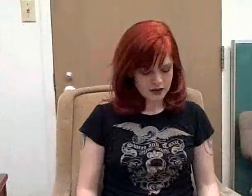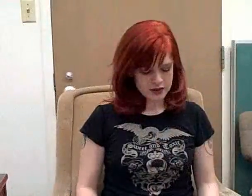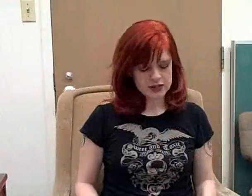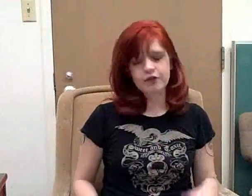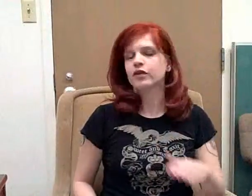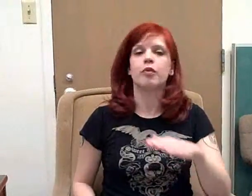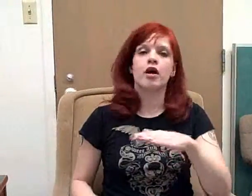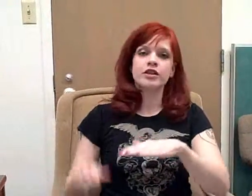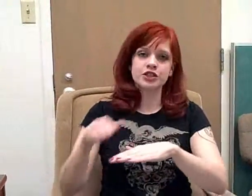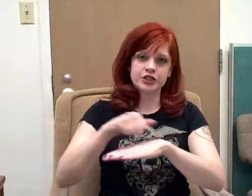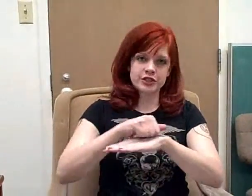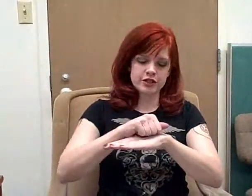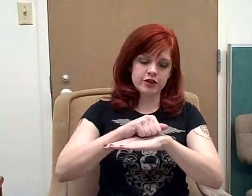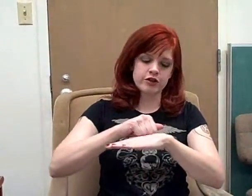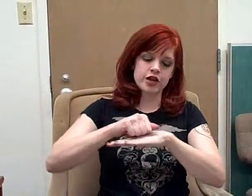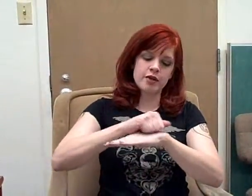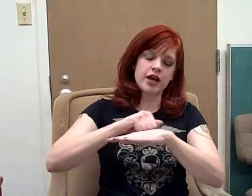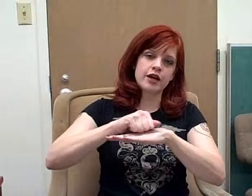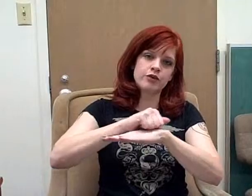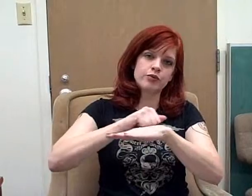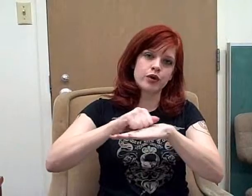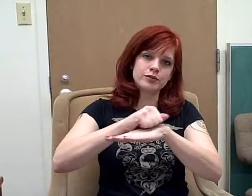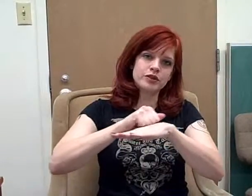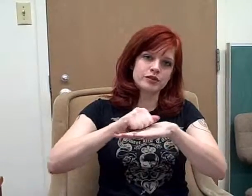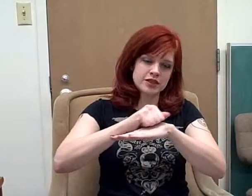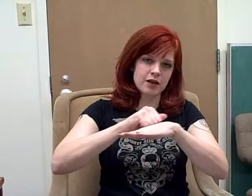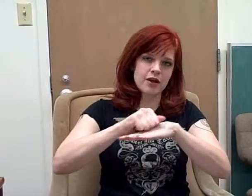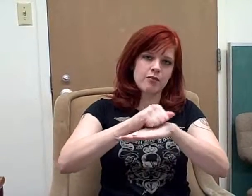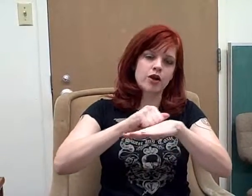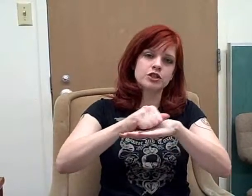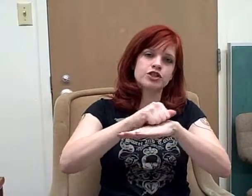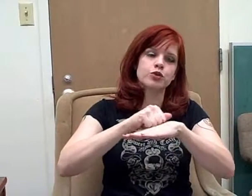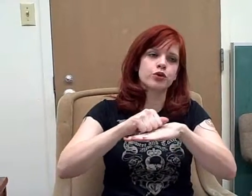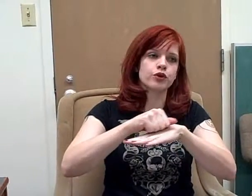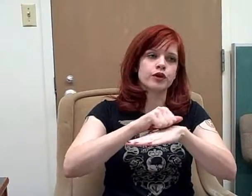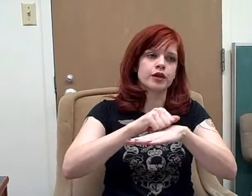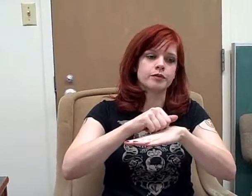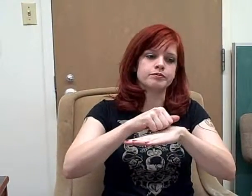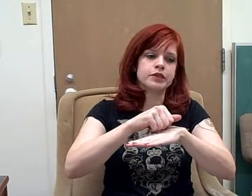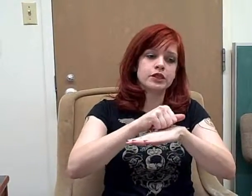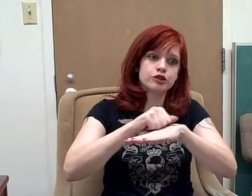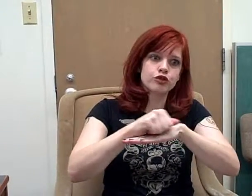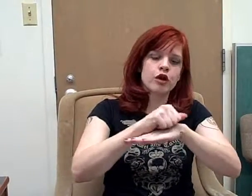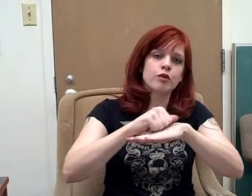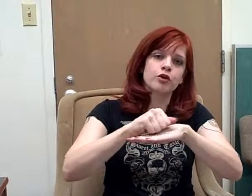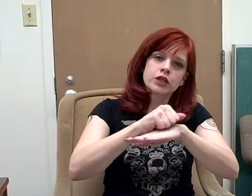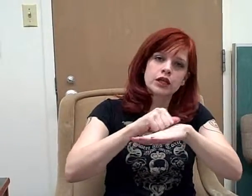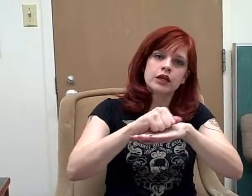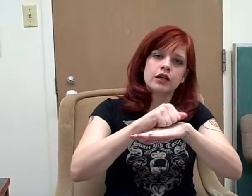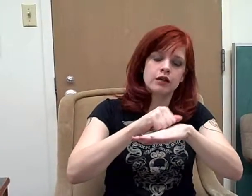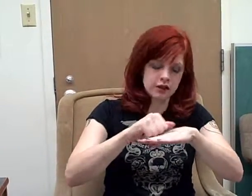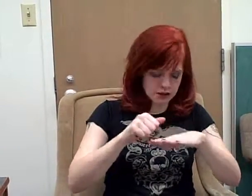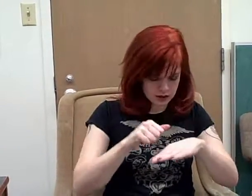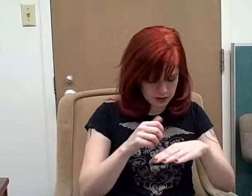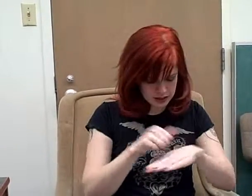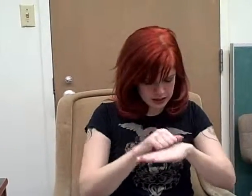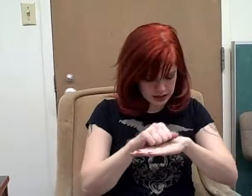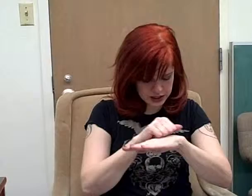The sign for polish, your dominant hand rubs. This can be polish or scrub or clean. It can be anything